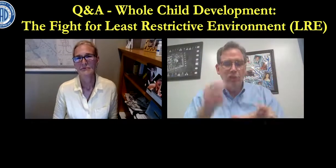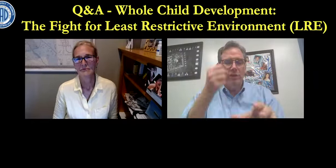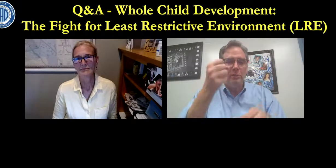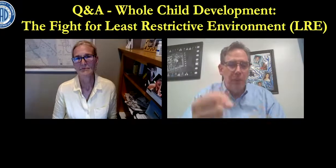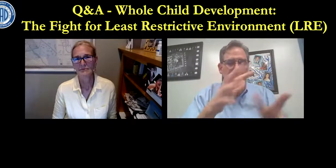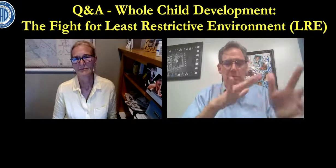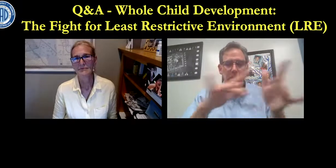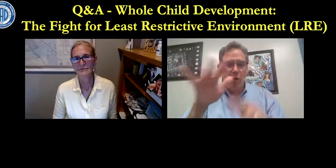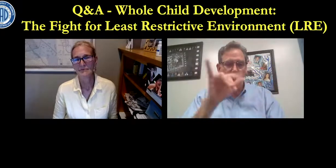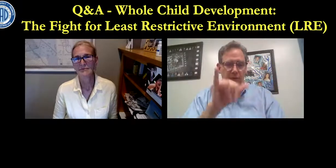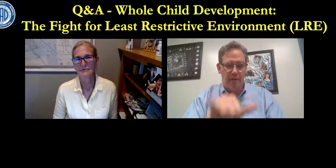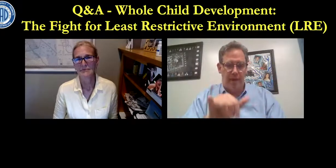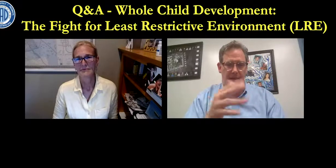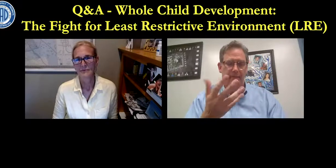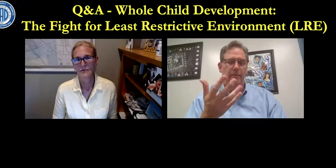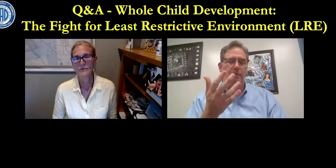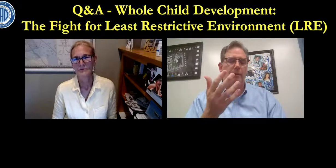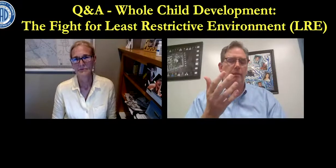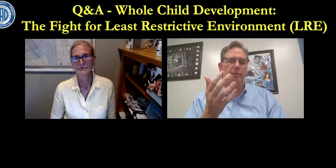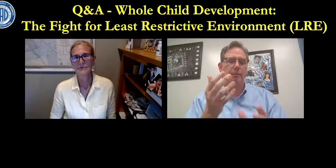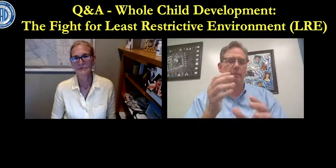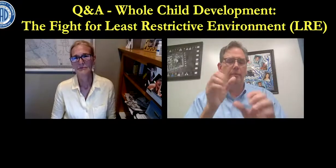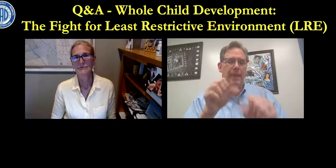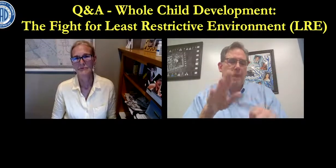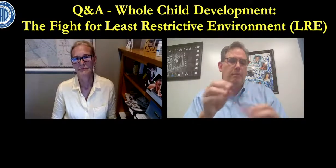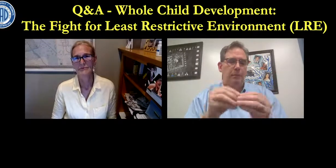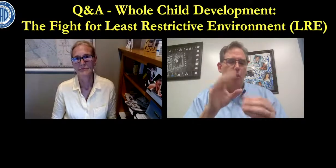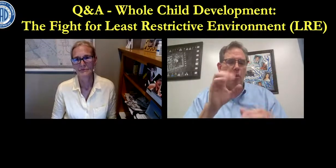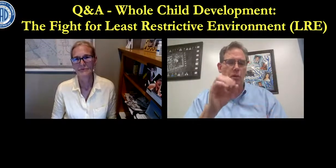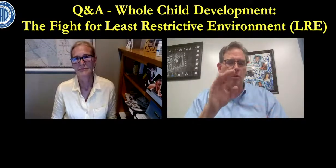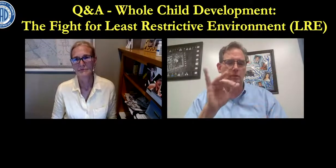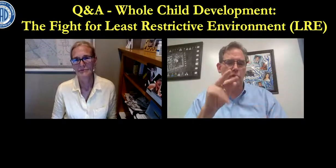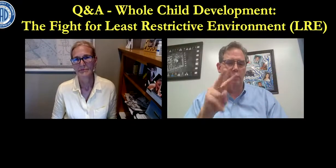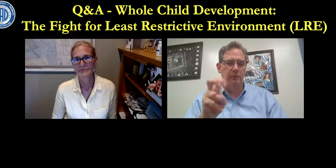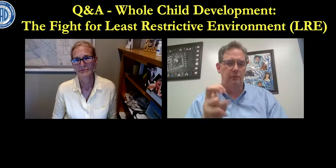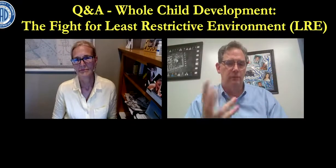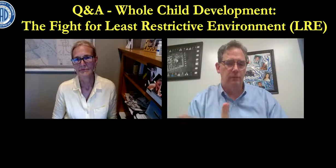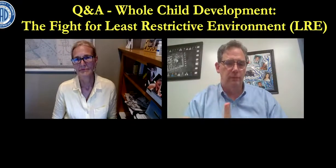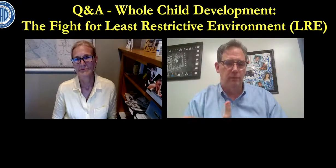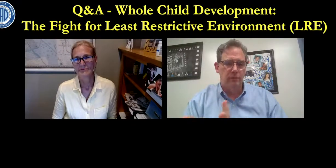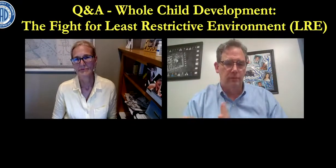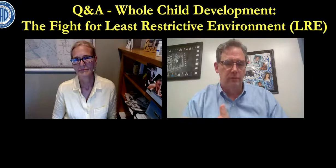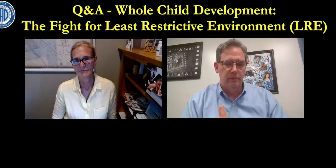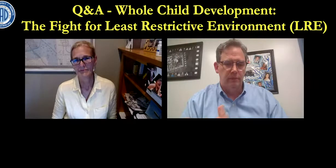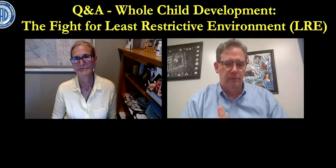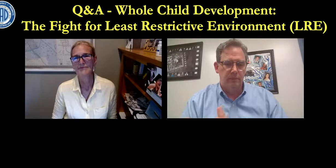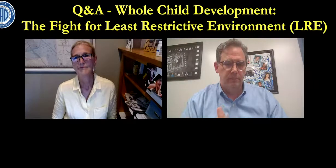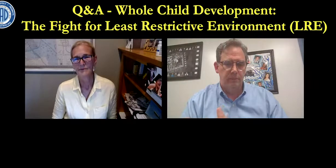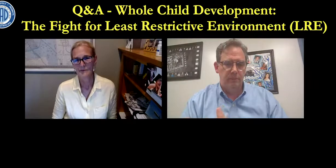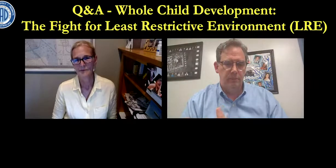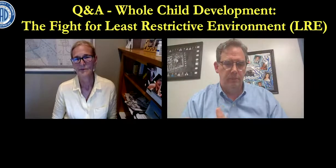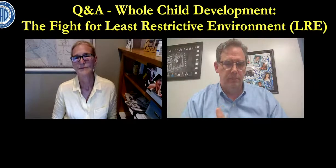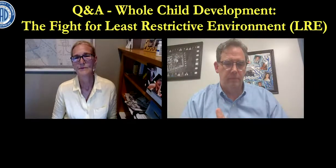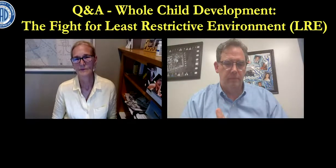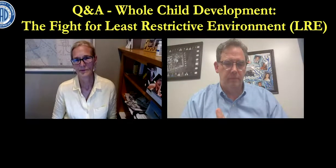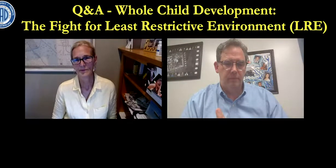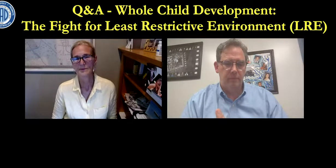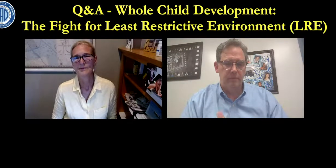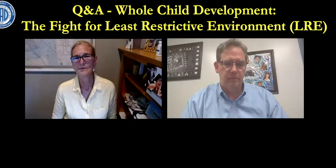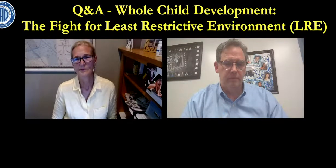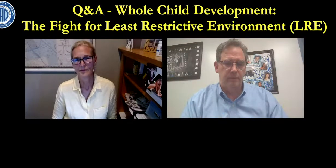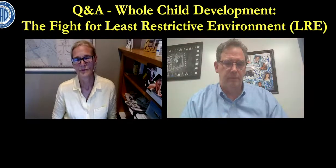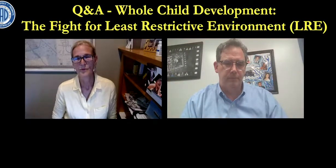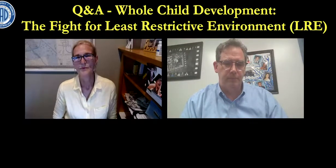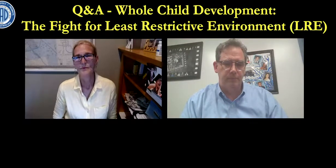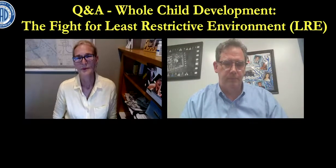so that the whole team can make decisions based on that and can be more